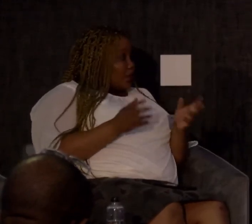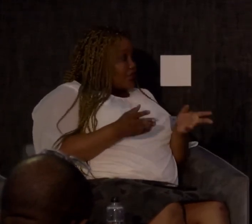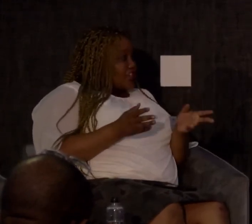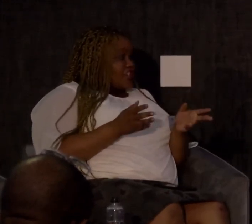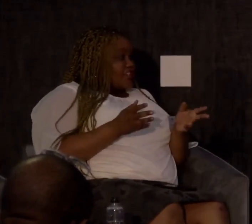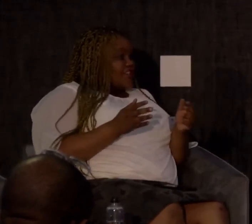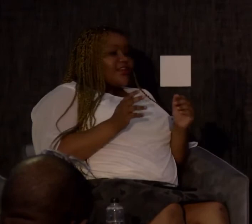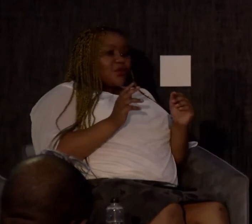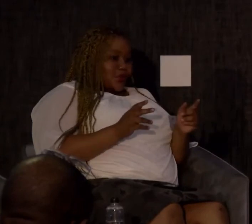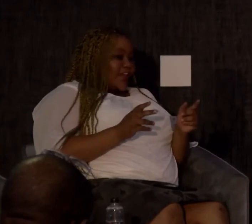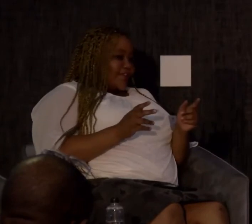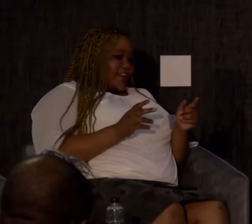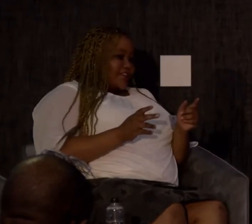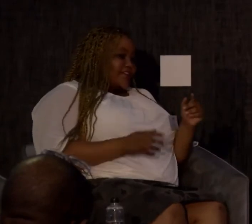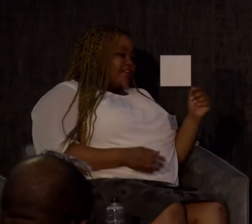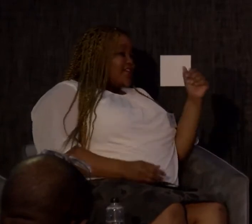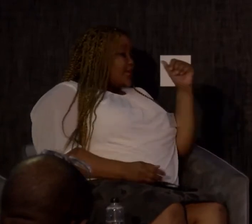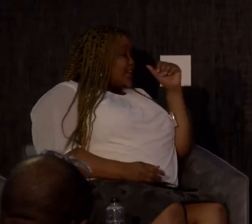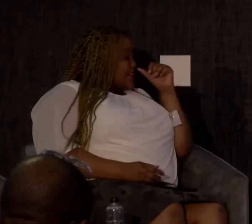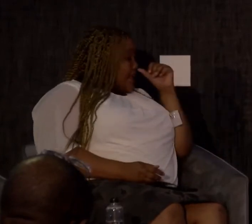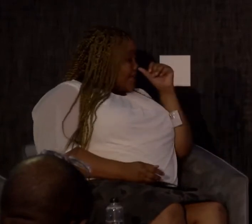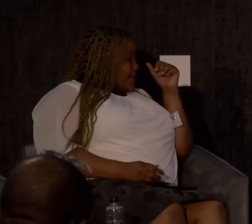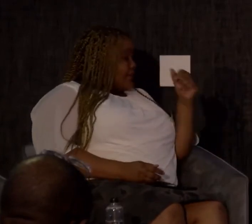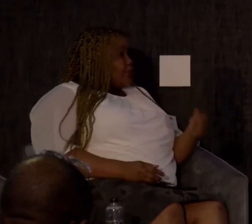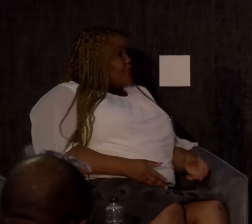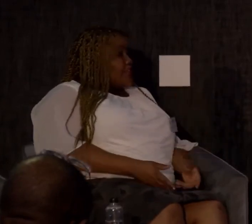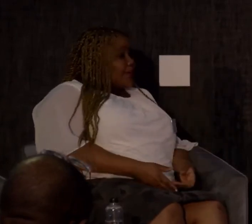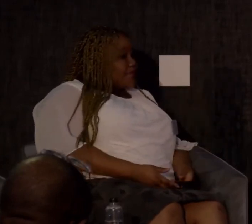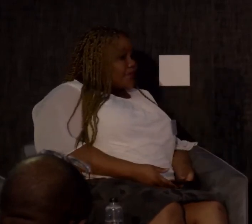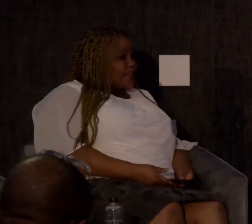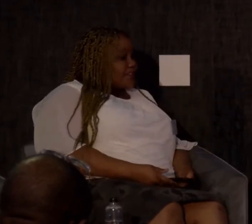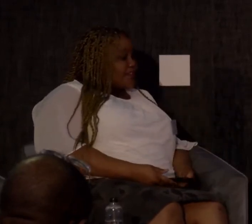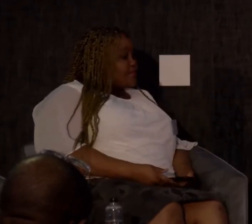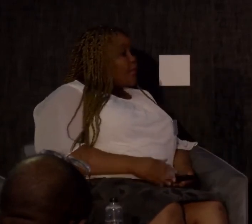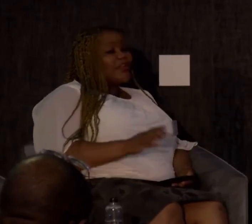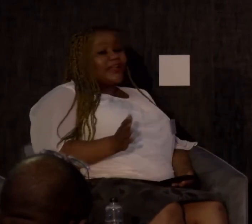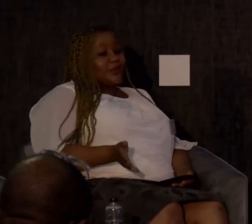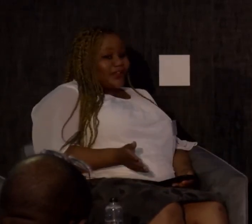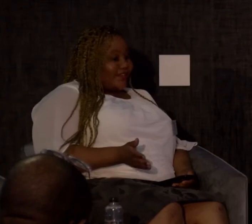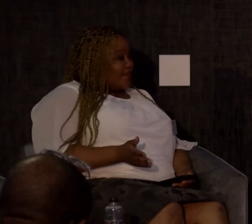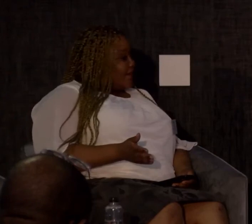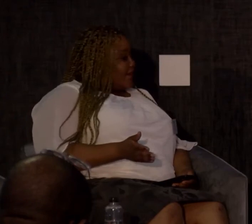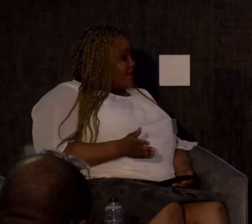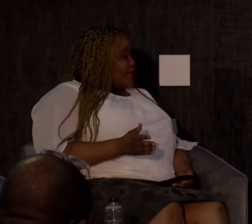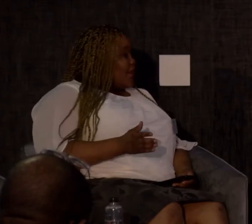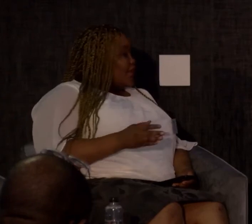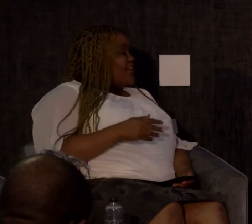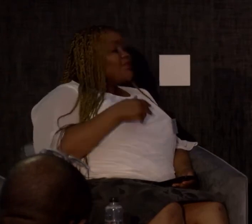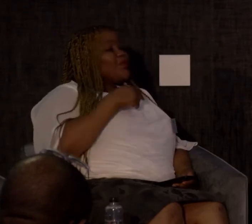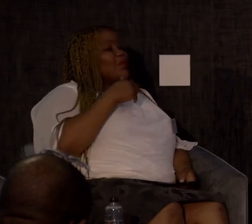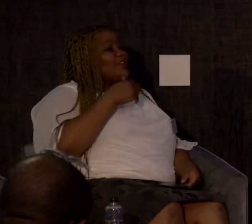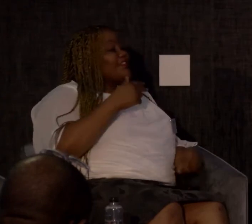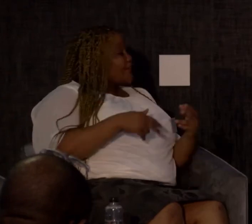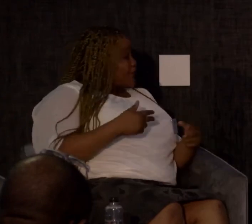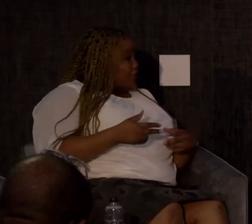we want to change things, we don't have access. So there's a term in Xhosa that says makuqalelweni. So we need